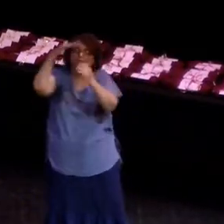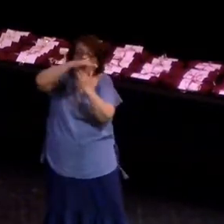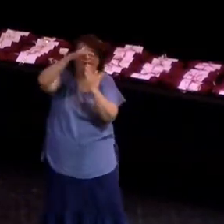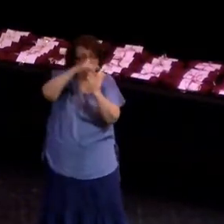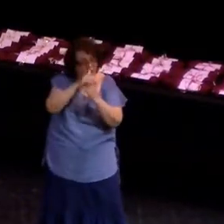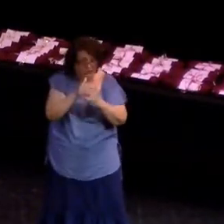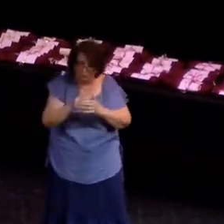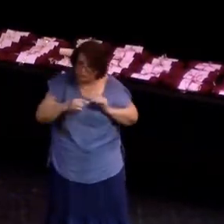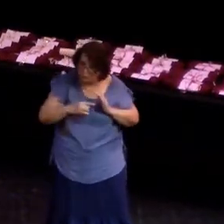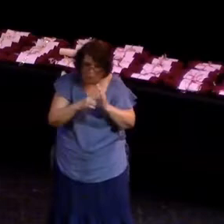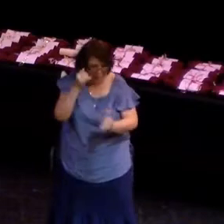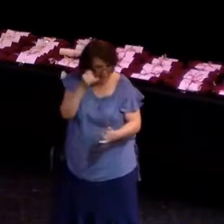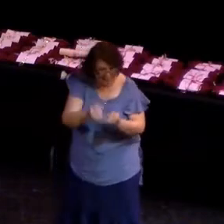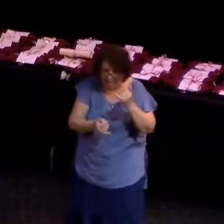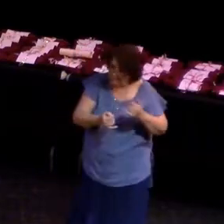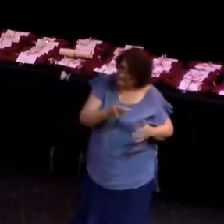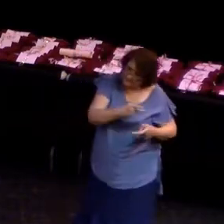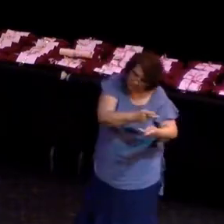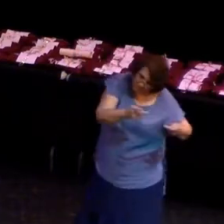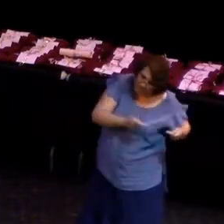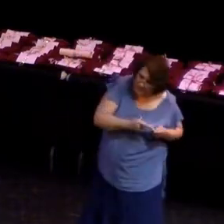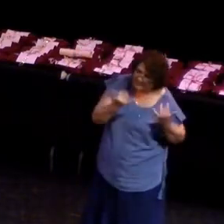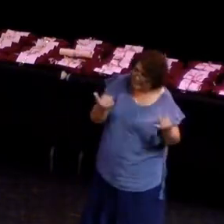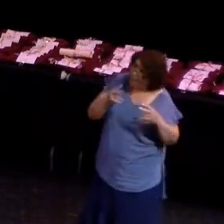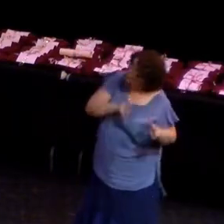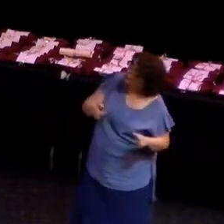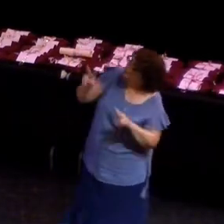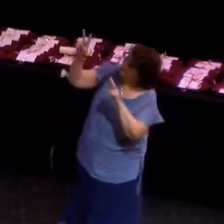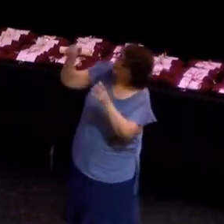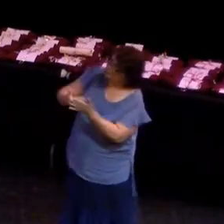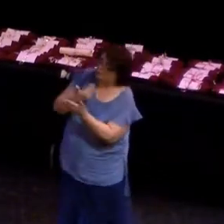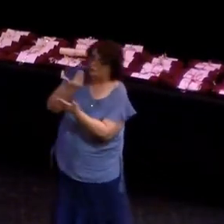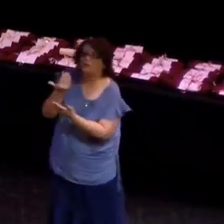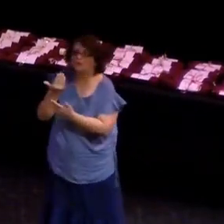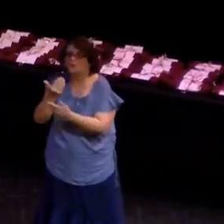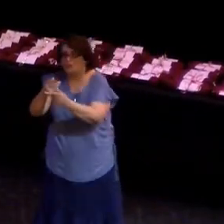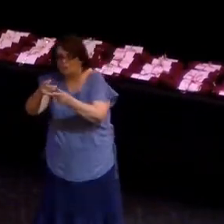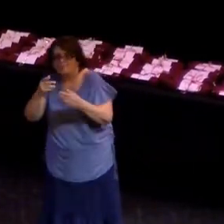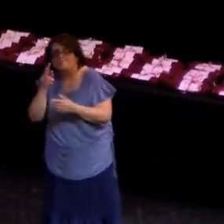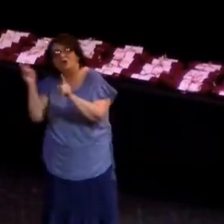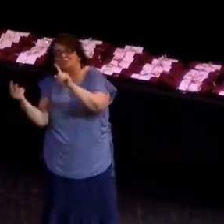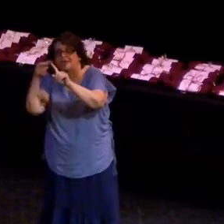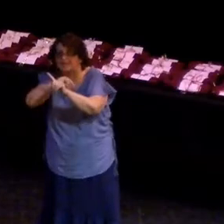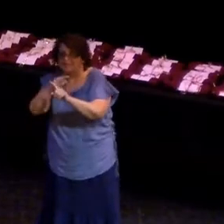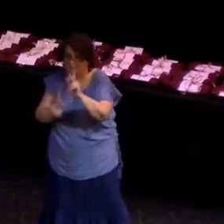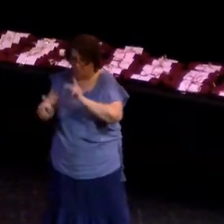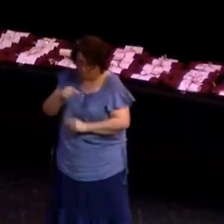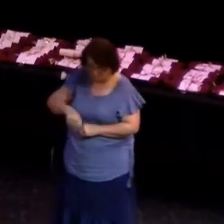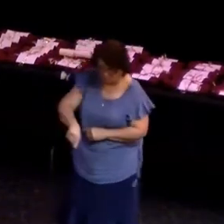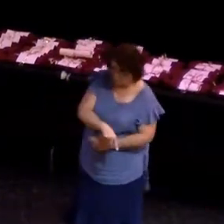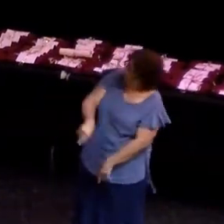last joke. Now I'm looking out with a new perspective. People on the ground, nothing but a question.